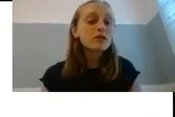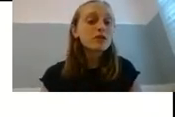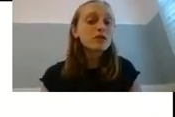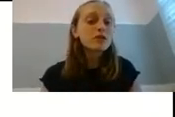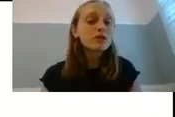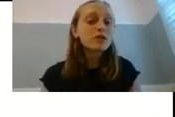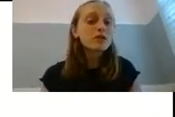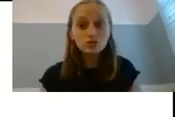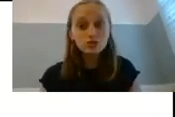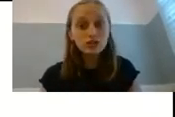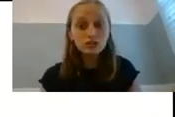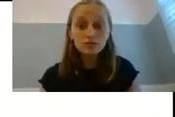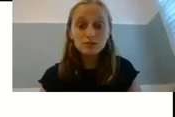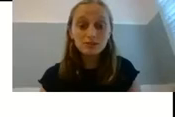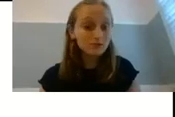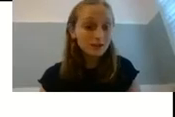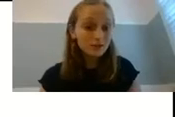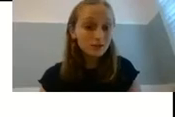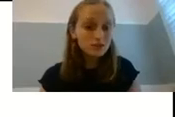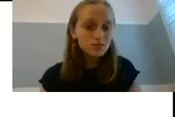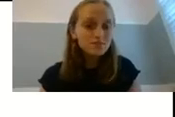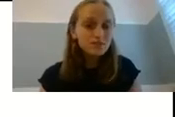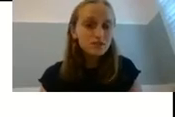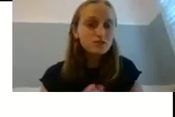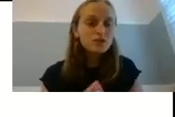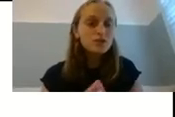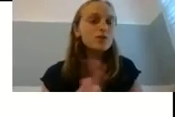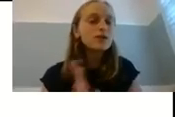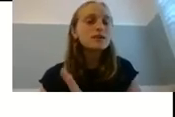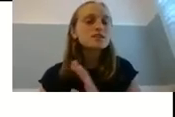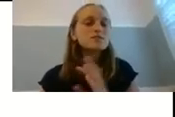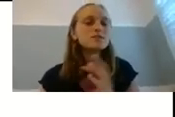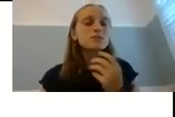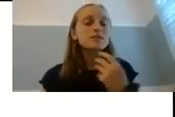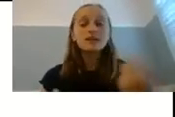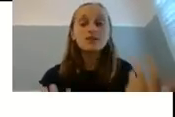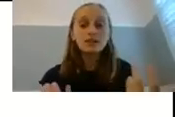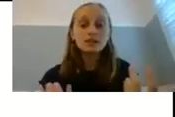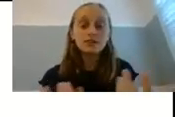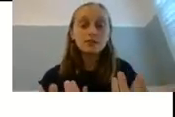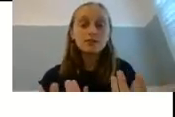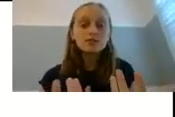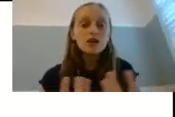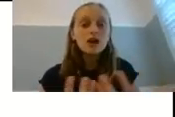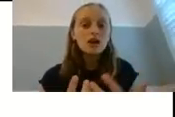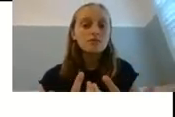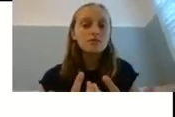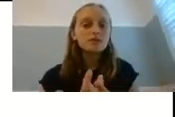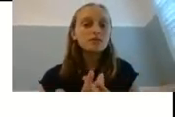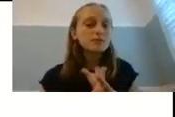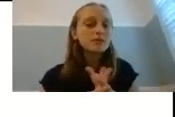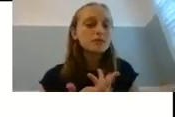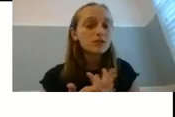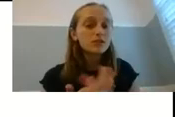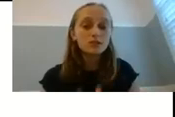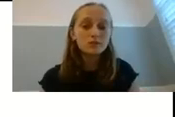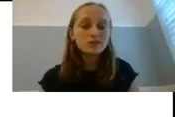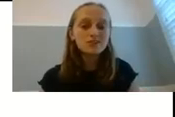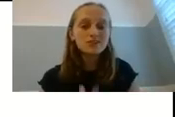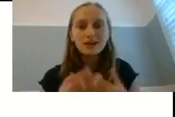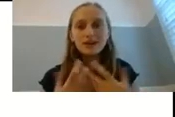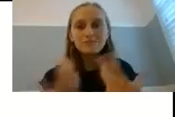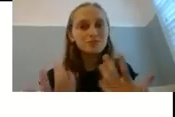um to their culture and especially their language so one connection between the hearing and deaf world um that we're familiar with our